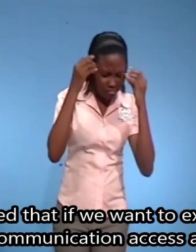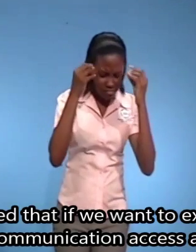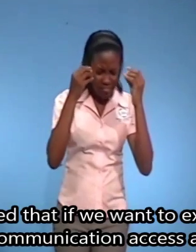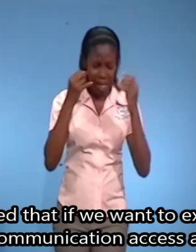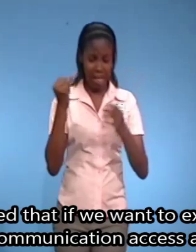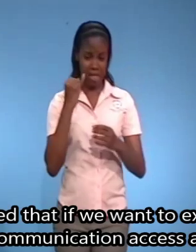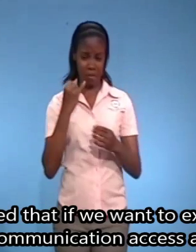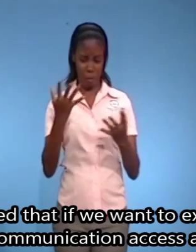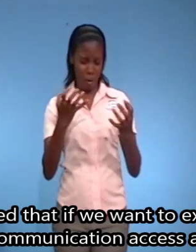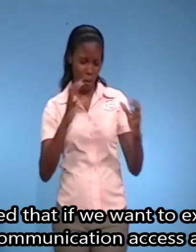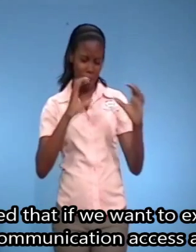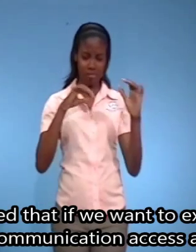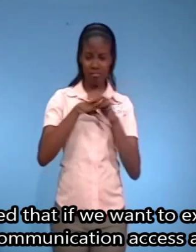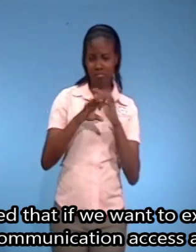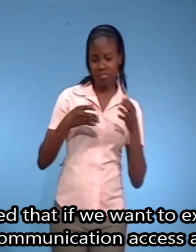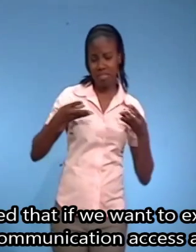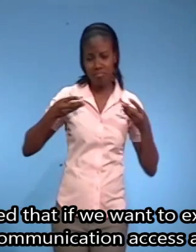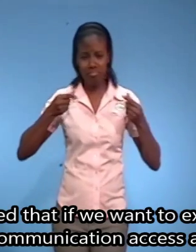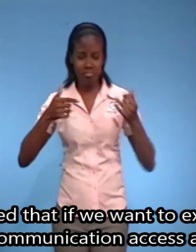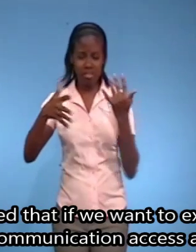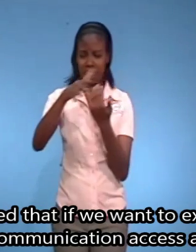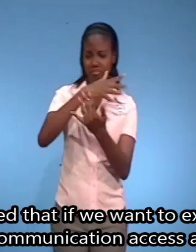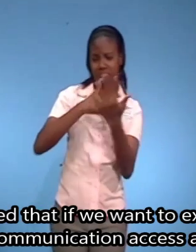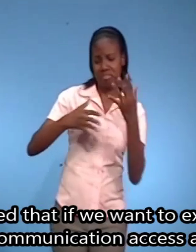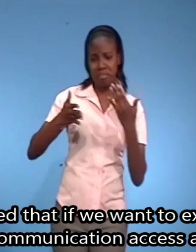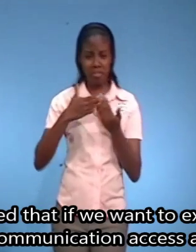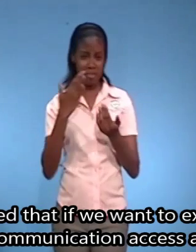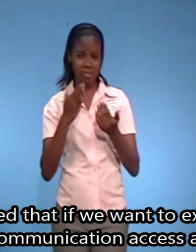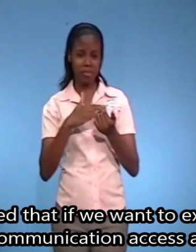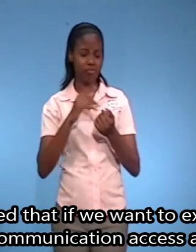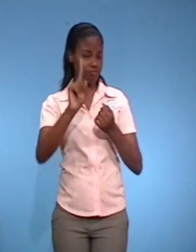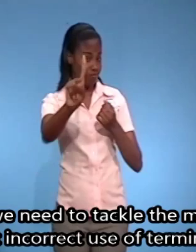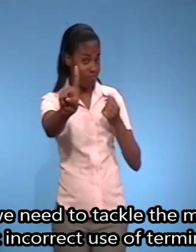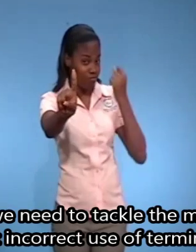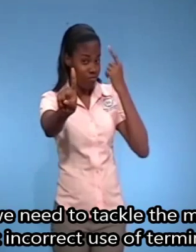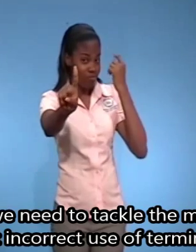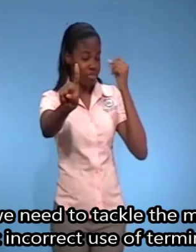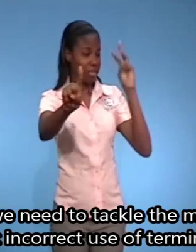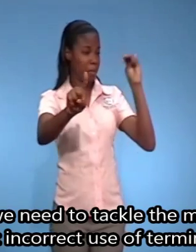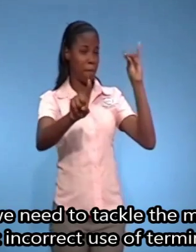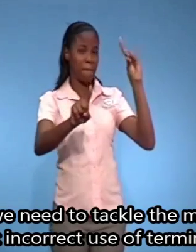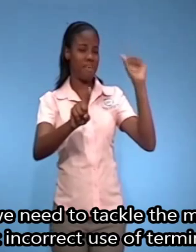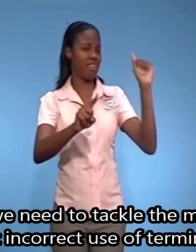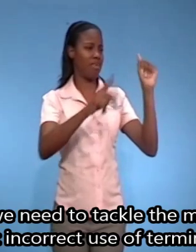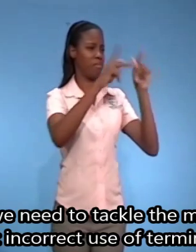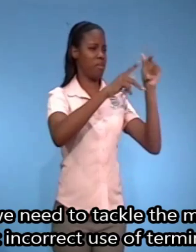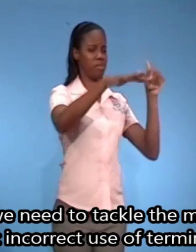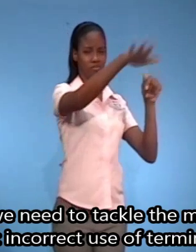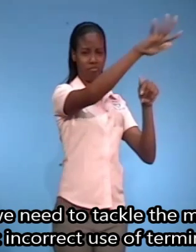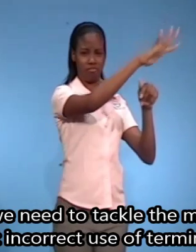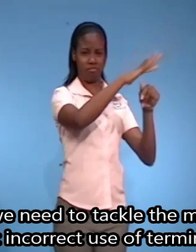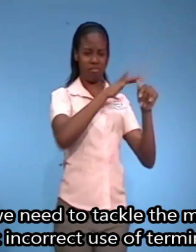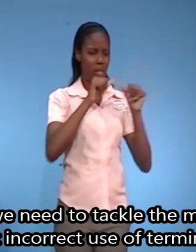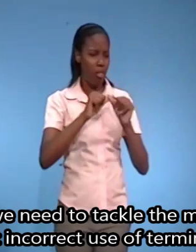to experience smooth communication access among all, first, we need to tackle the media's constant incorrect use